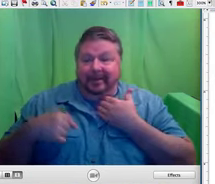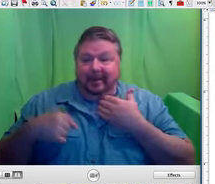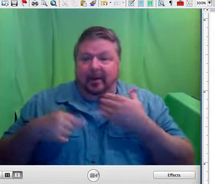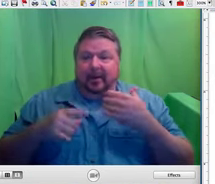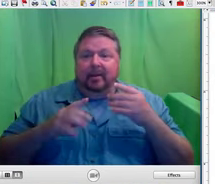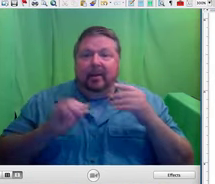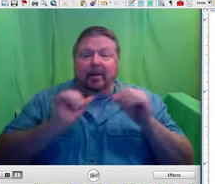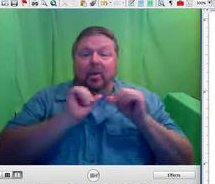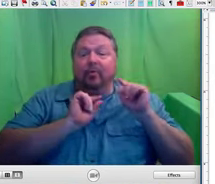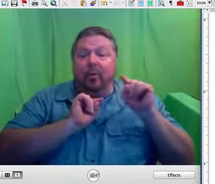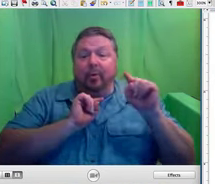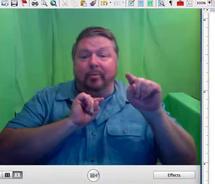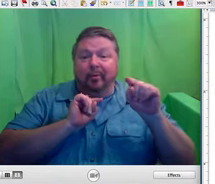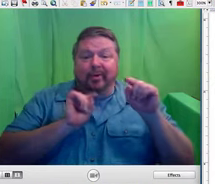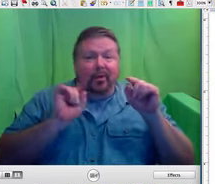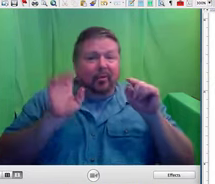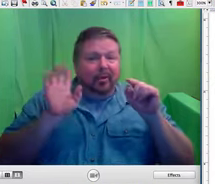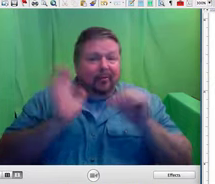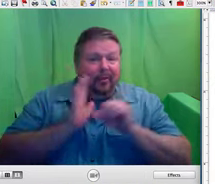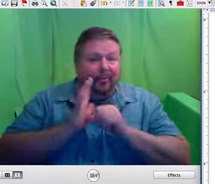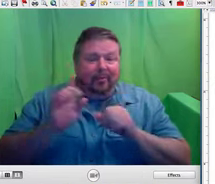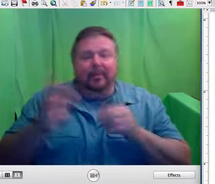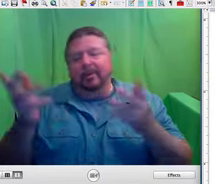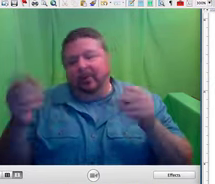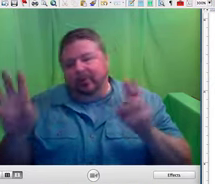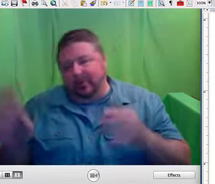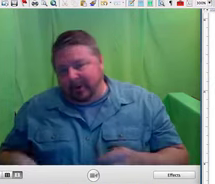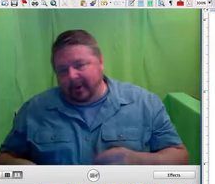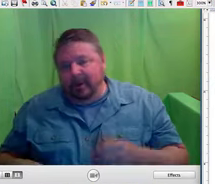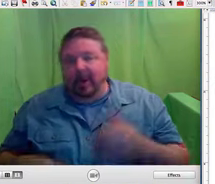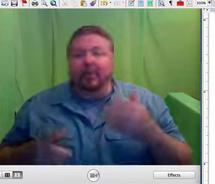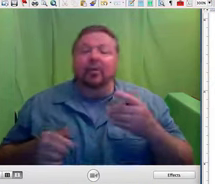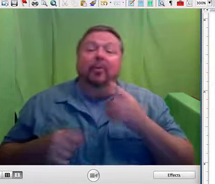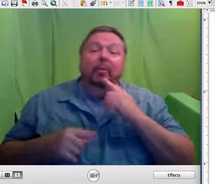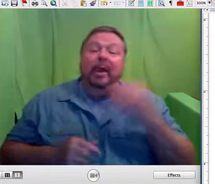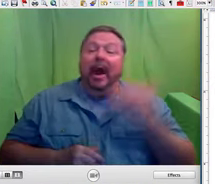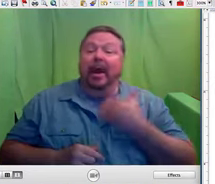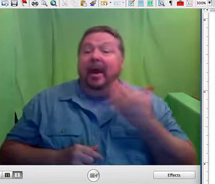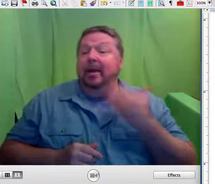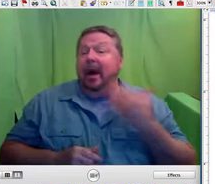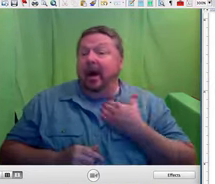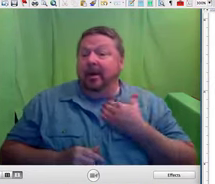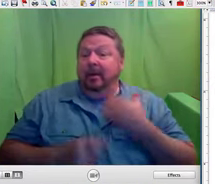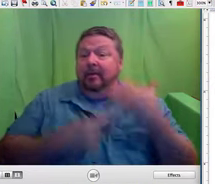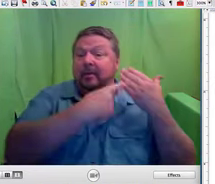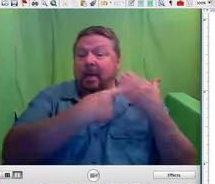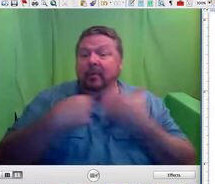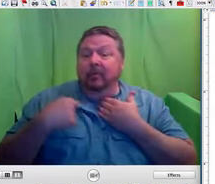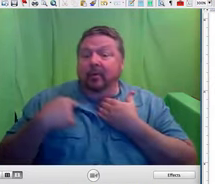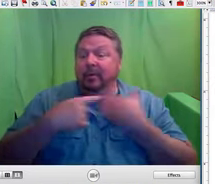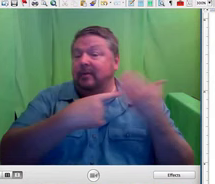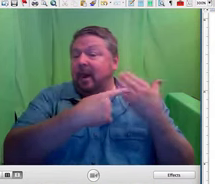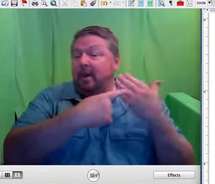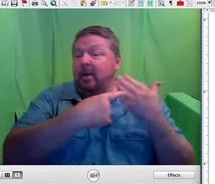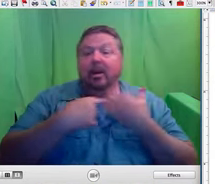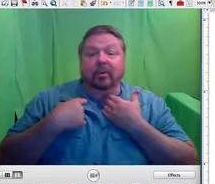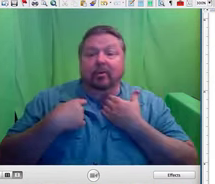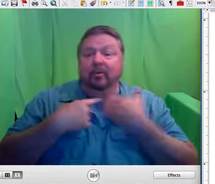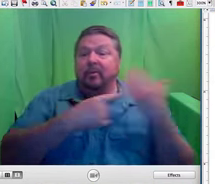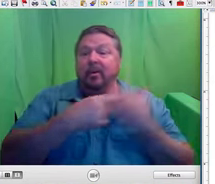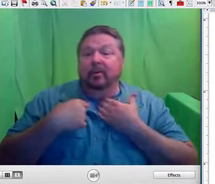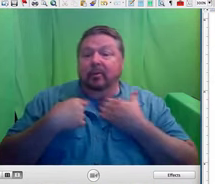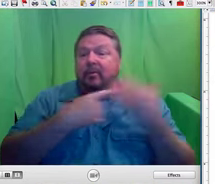ois, that the forward movement is only for emphasis. Well, let's just do it right now. So if I'm going to say I, it's a side forward, a side